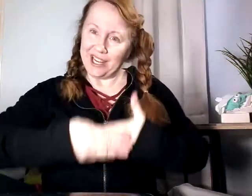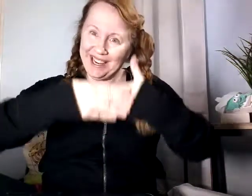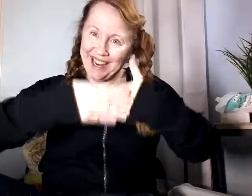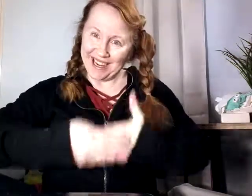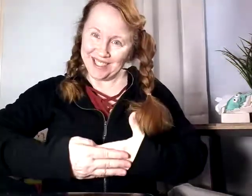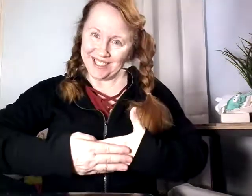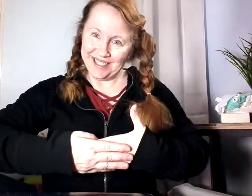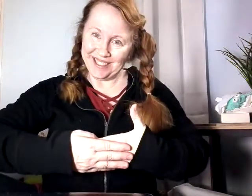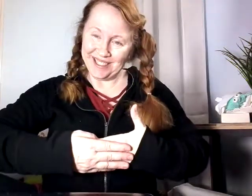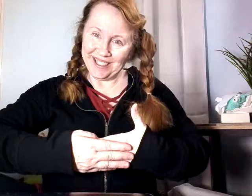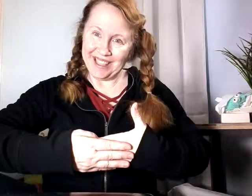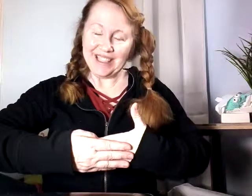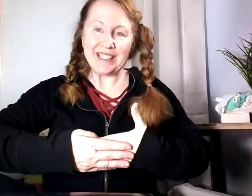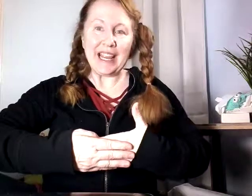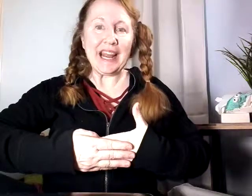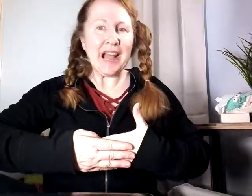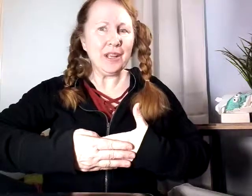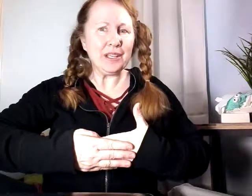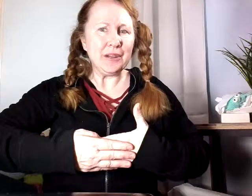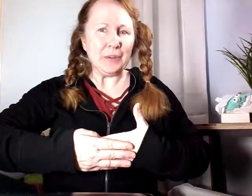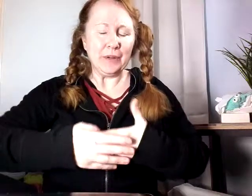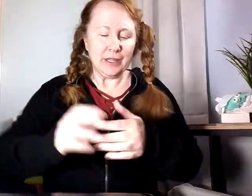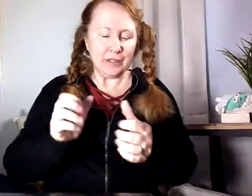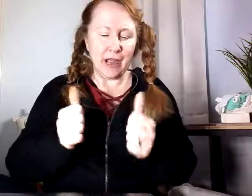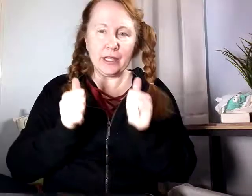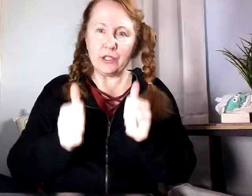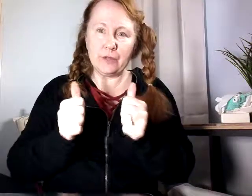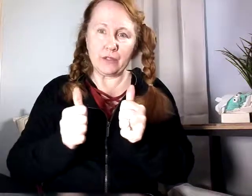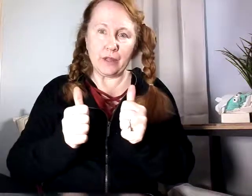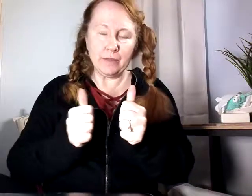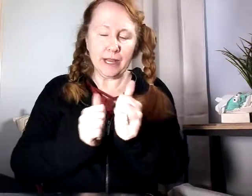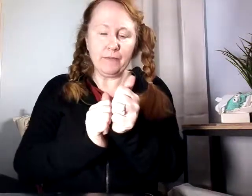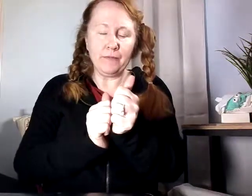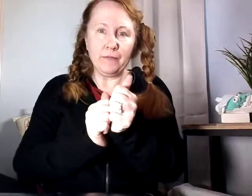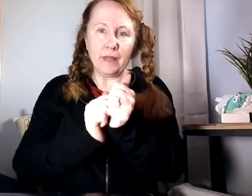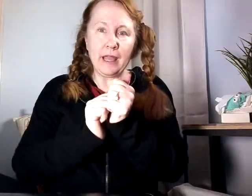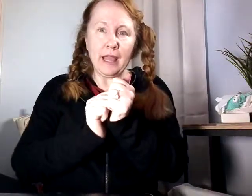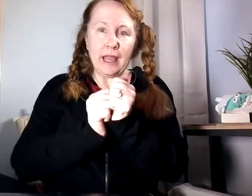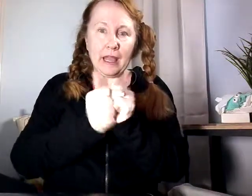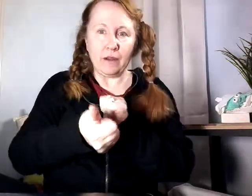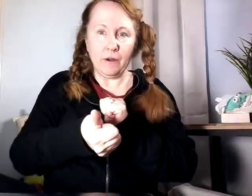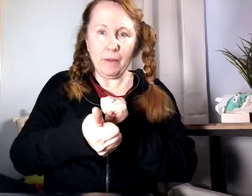Shaking hands, saying, how do you do? So how do you do is two thumbs again, and flip them.